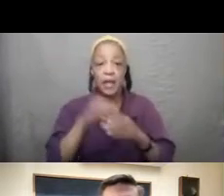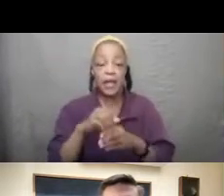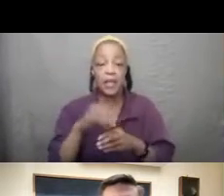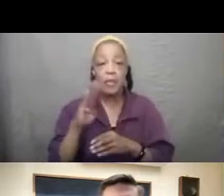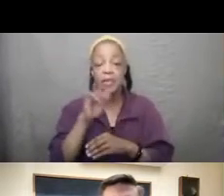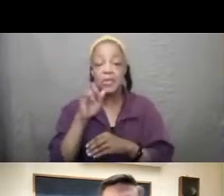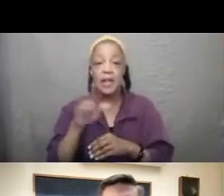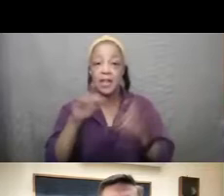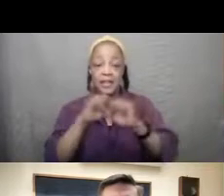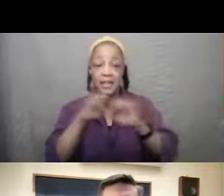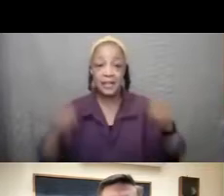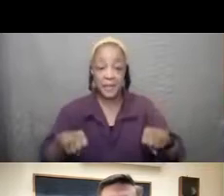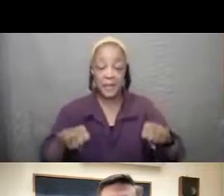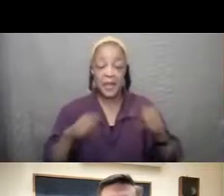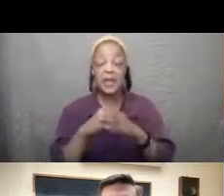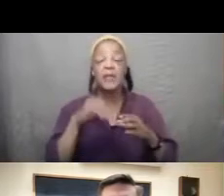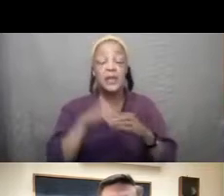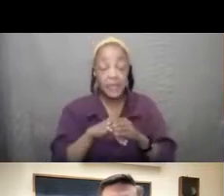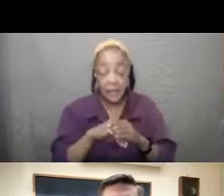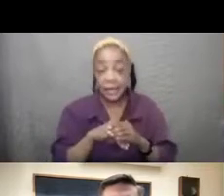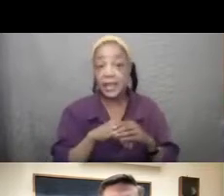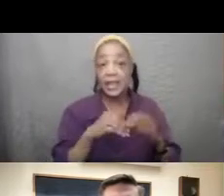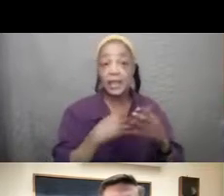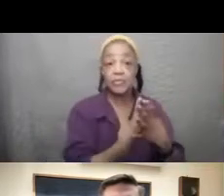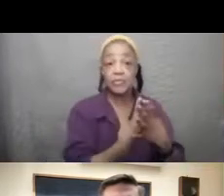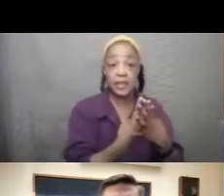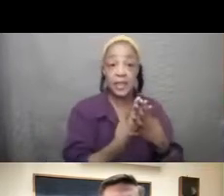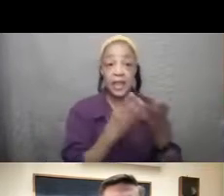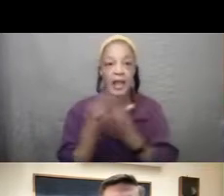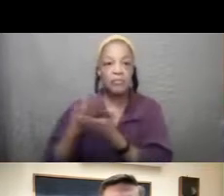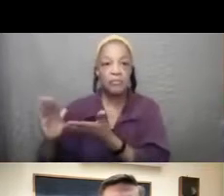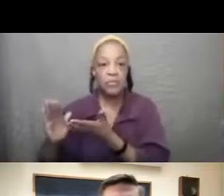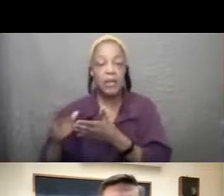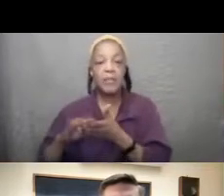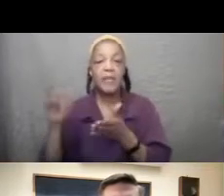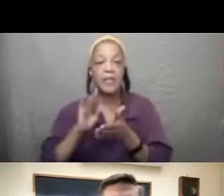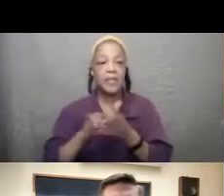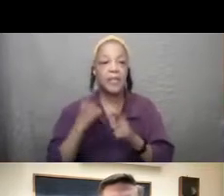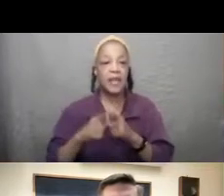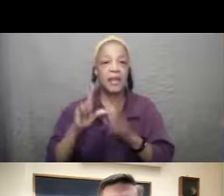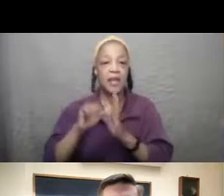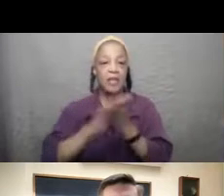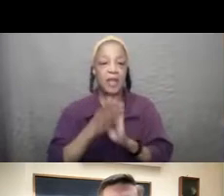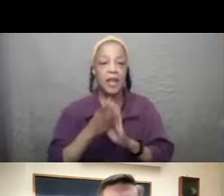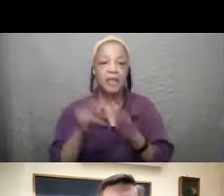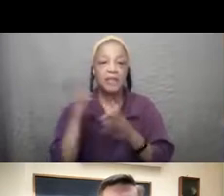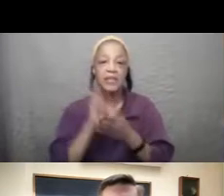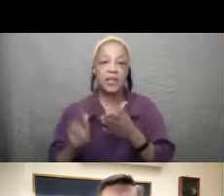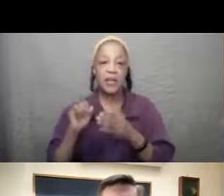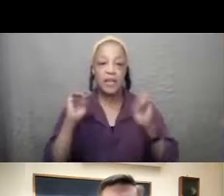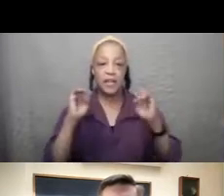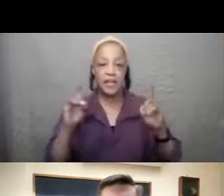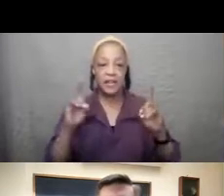then exiled, but eventually returned to Brazil and would ultimately be named Secretary of Education. In between those two